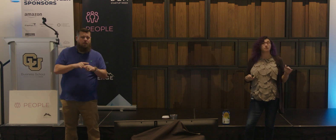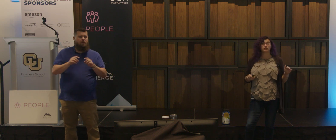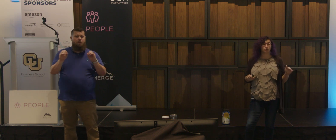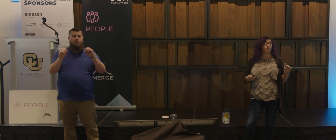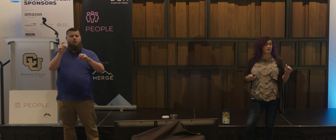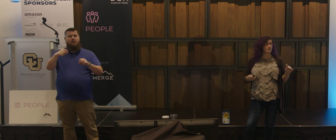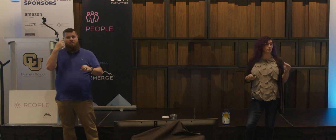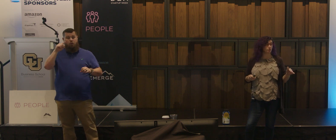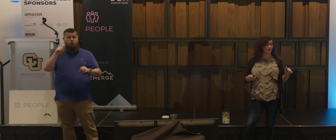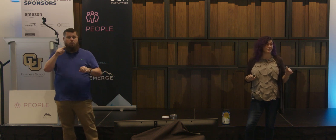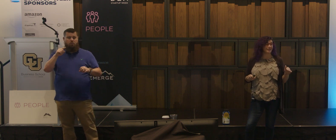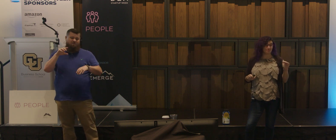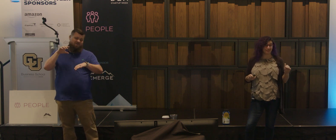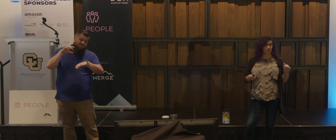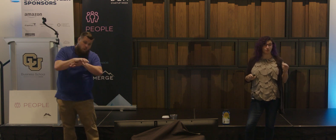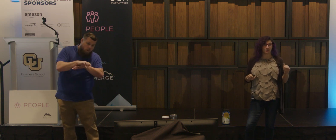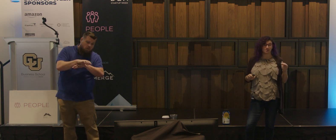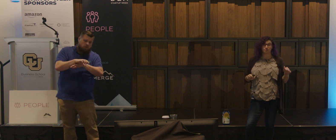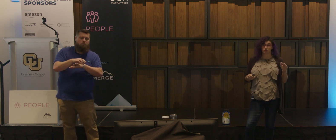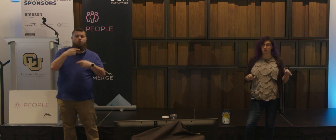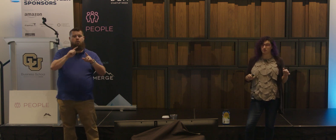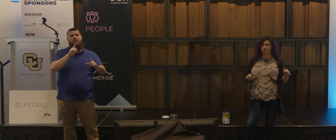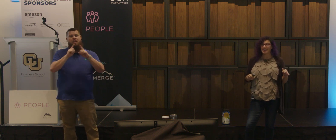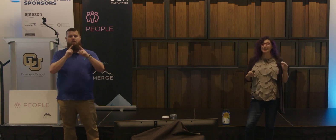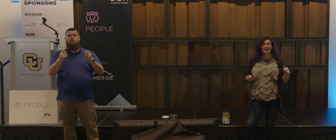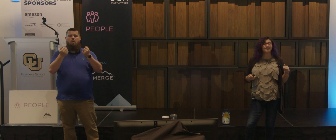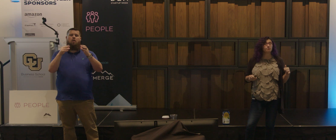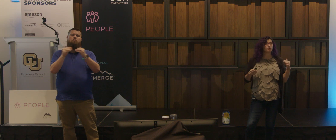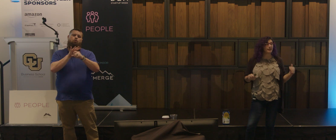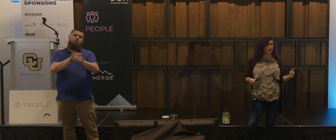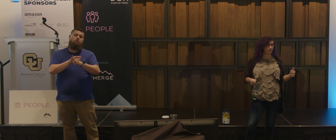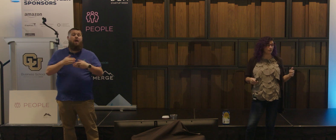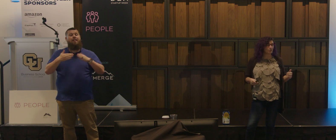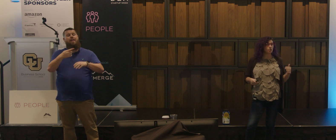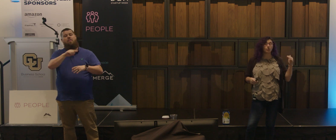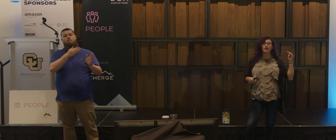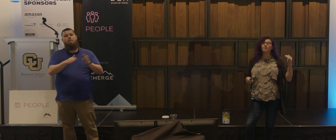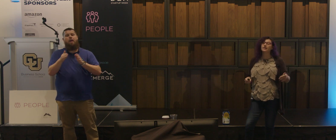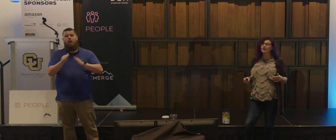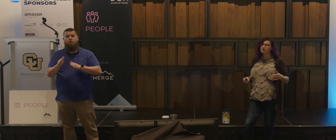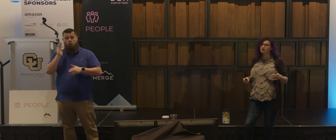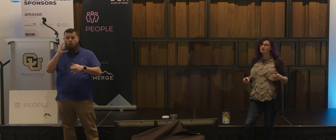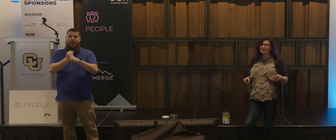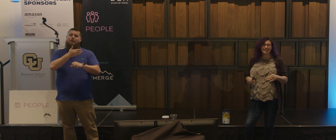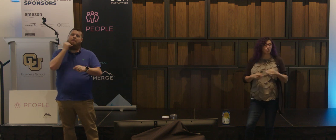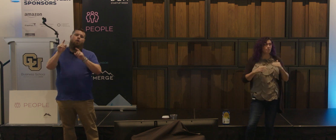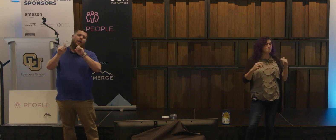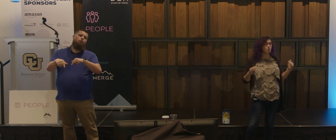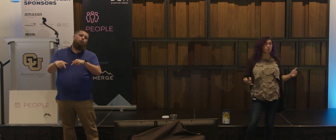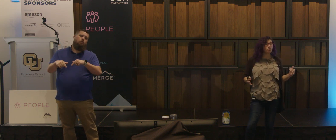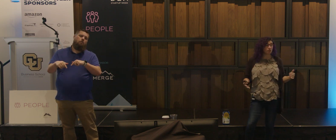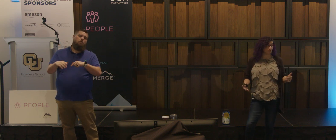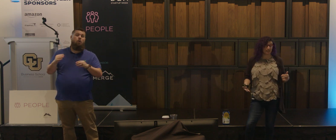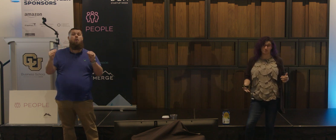no need for you to make people do that and make the interview process more stressful. Let them prepare. You will get better answers. It will